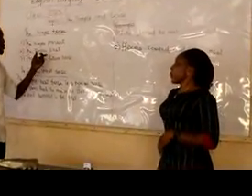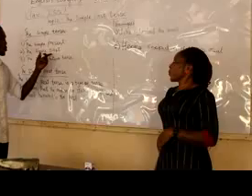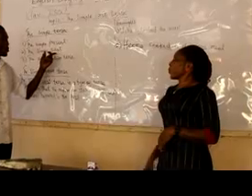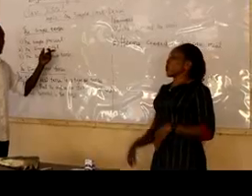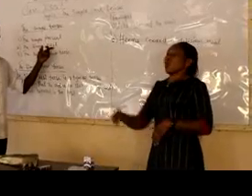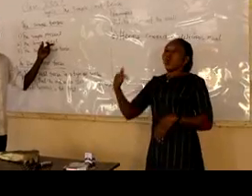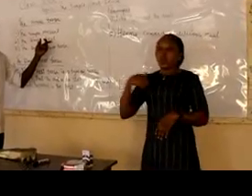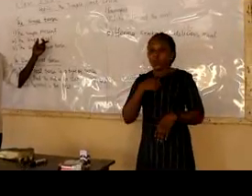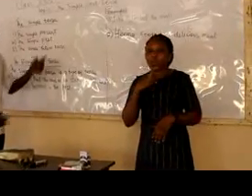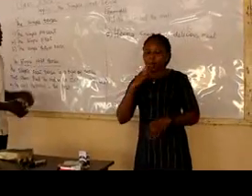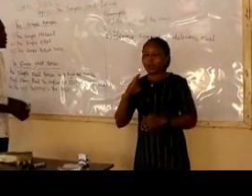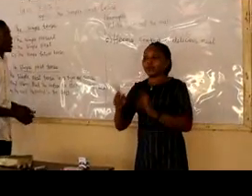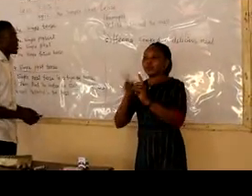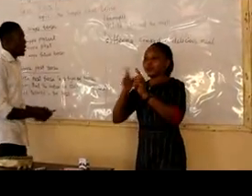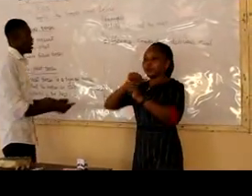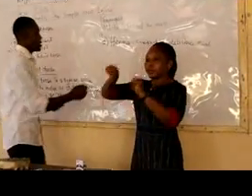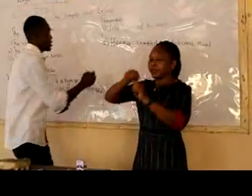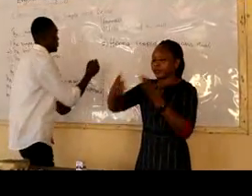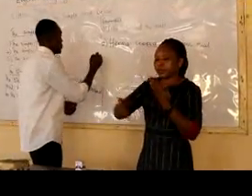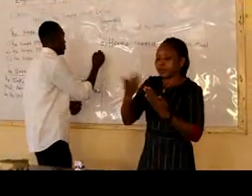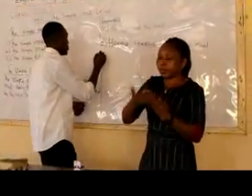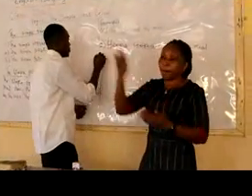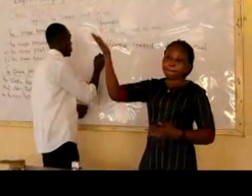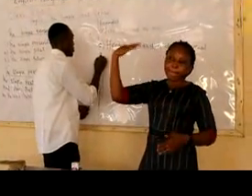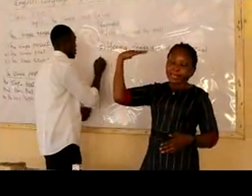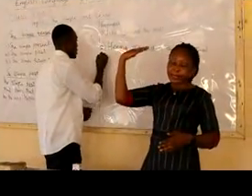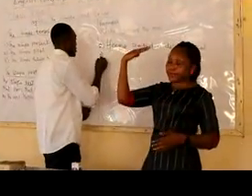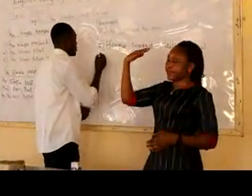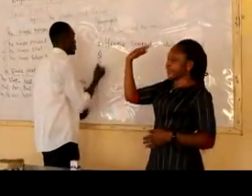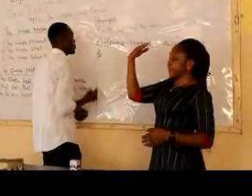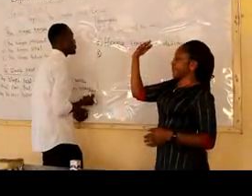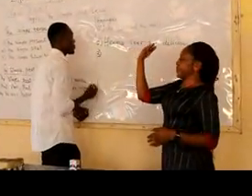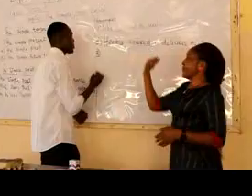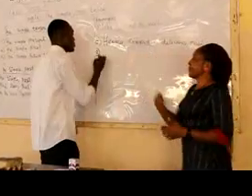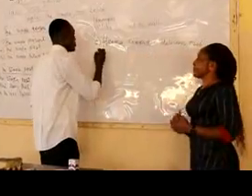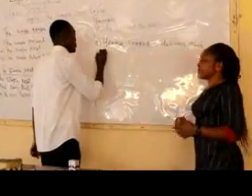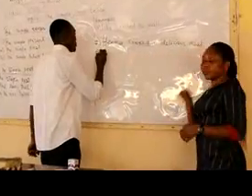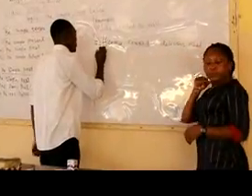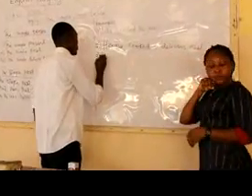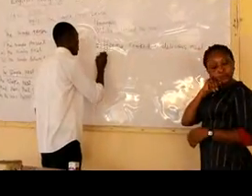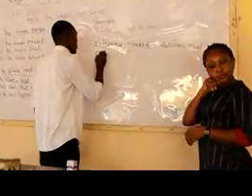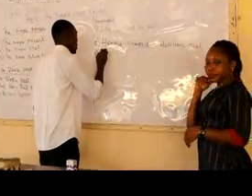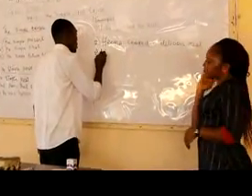with the simple past tense. Let's give you one other example.